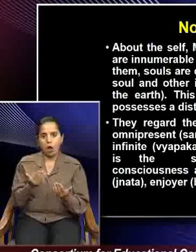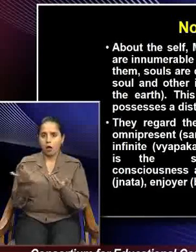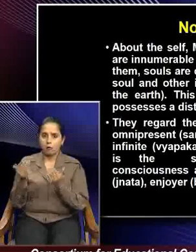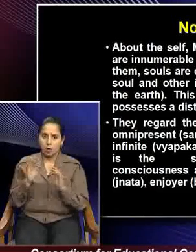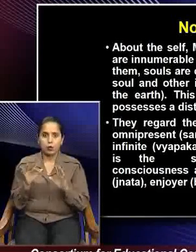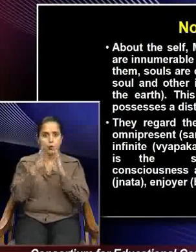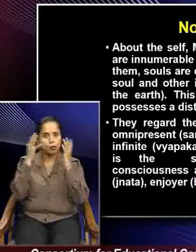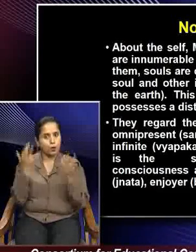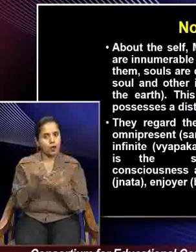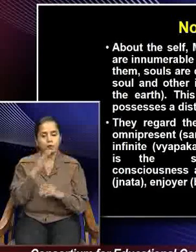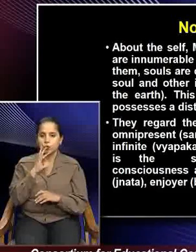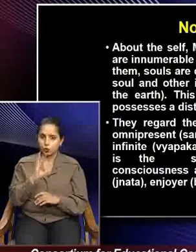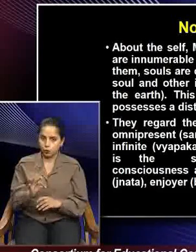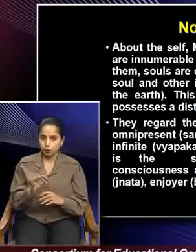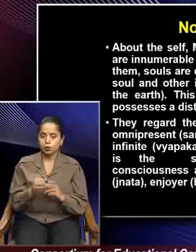the world,